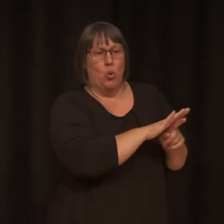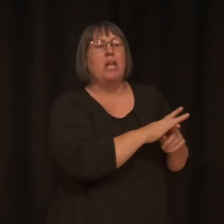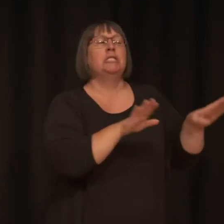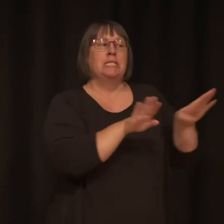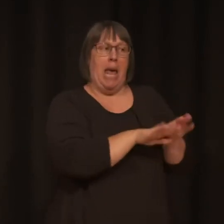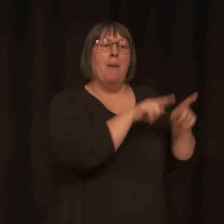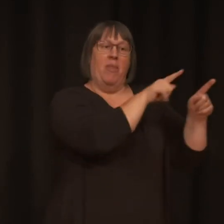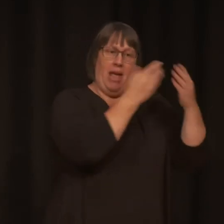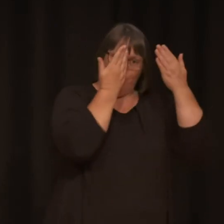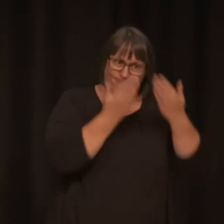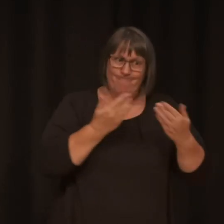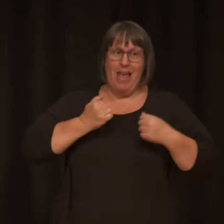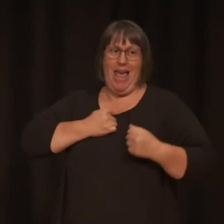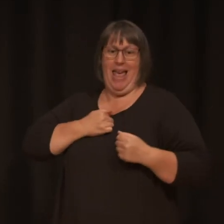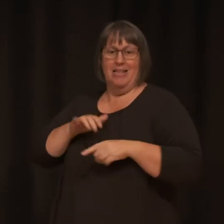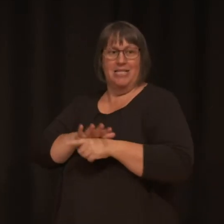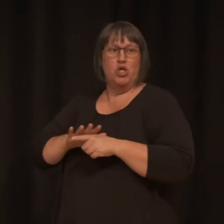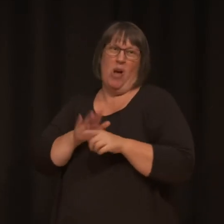level of unpredictability.